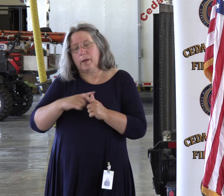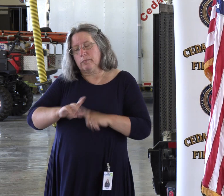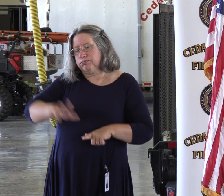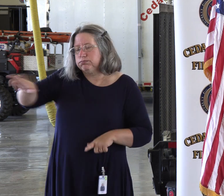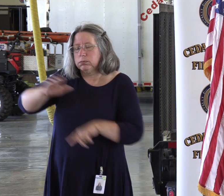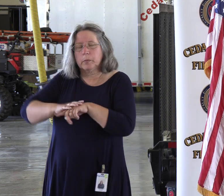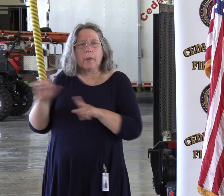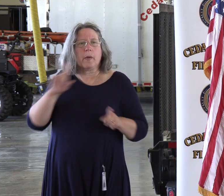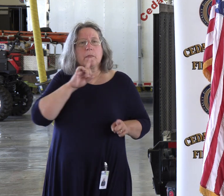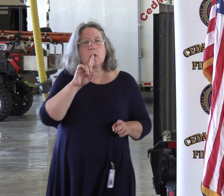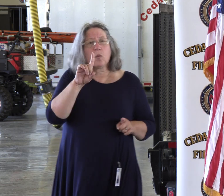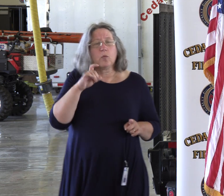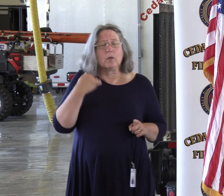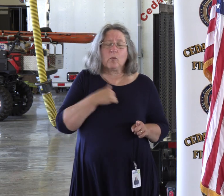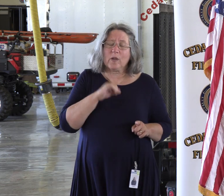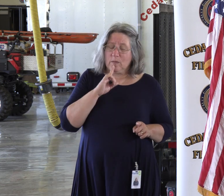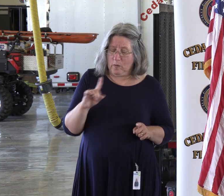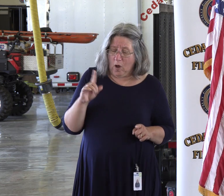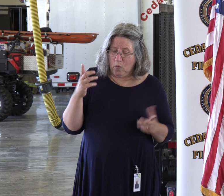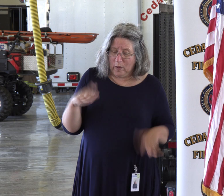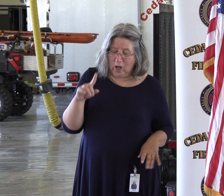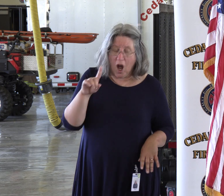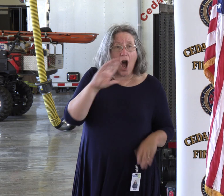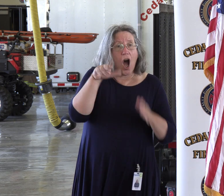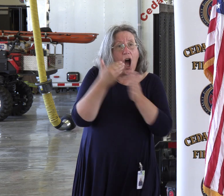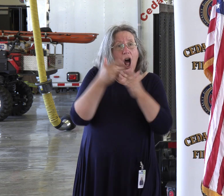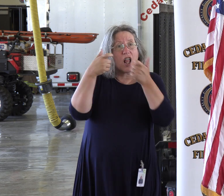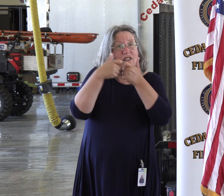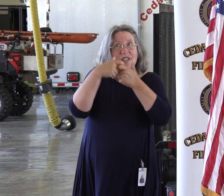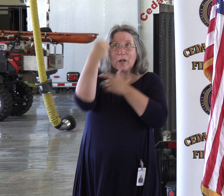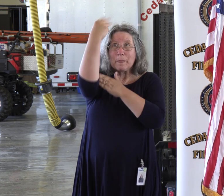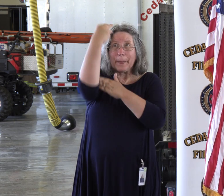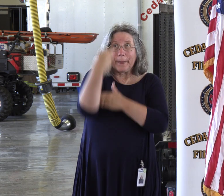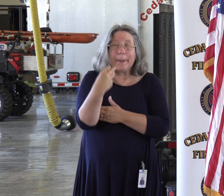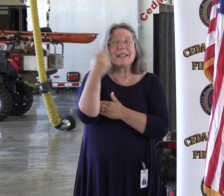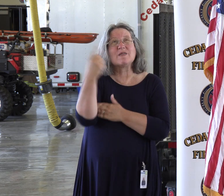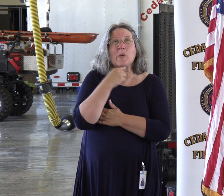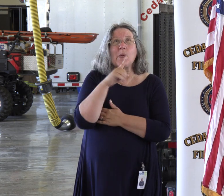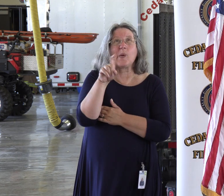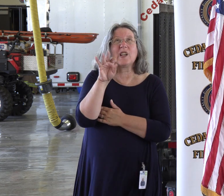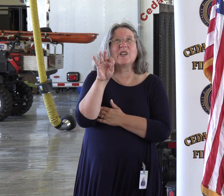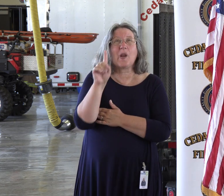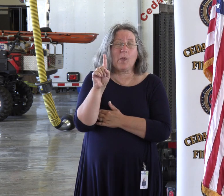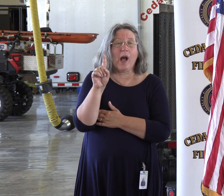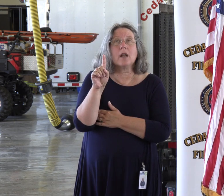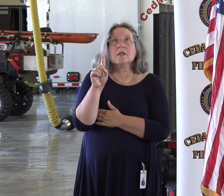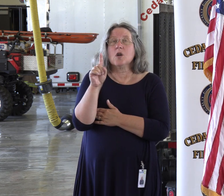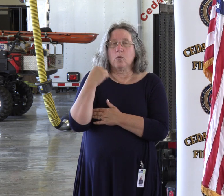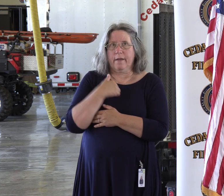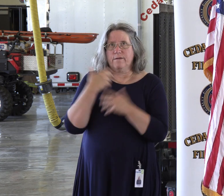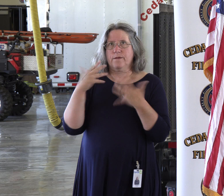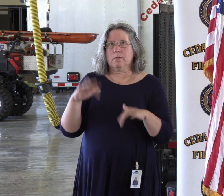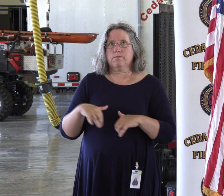our 191 signals. We anticipate all signal restoration by Saturday for any signals where power has been